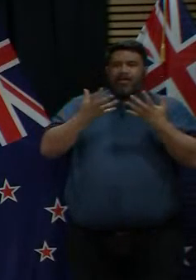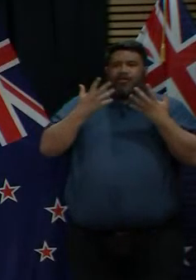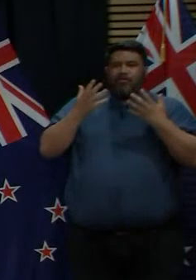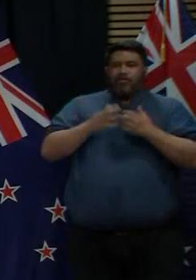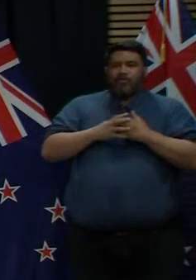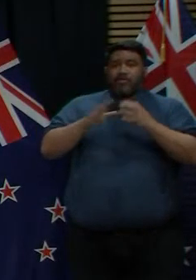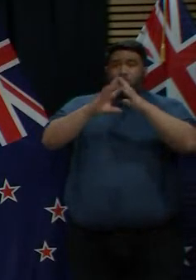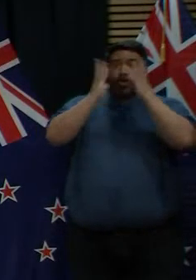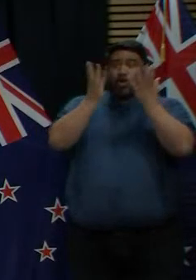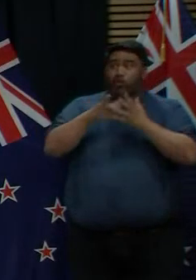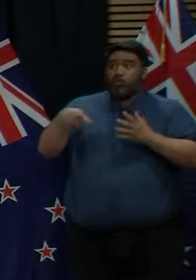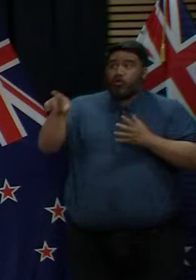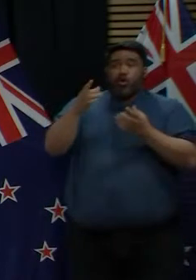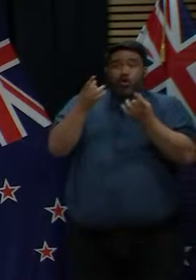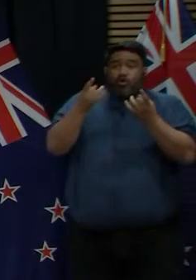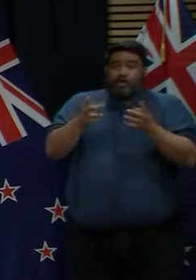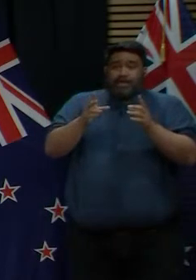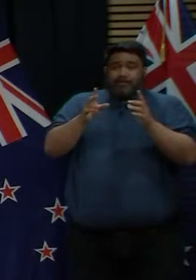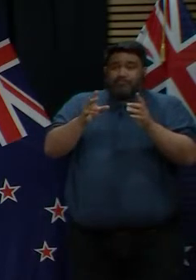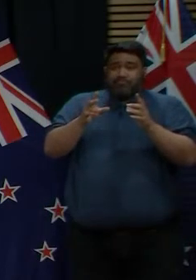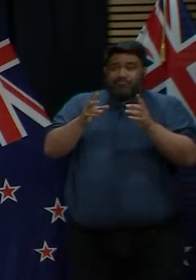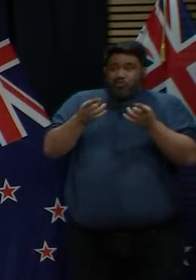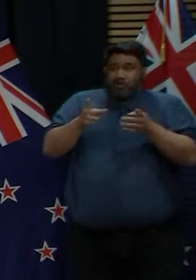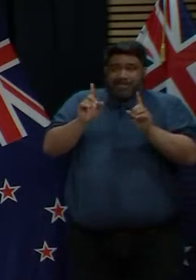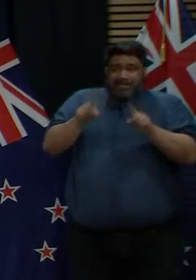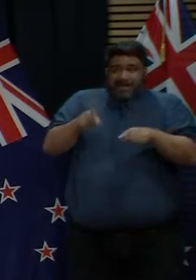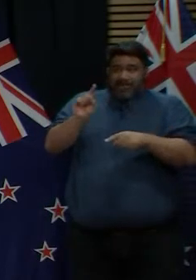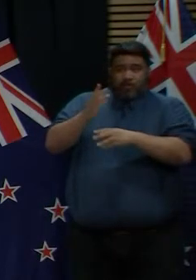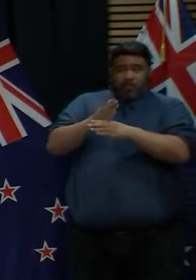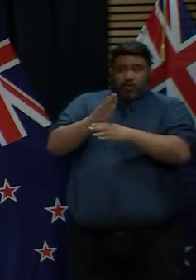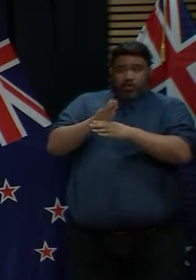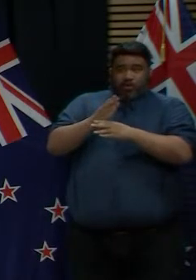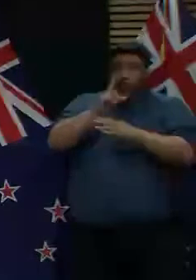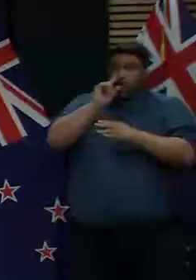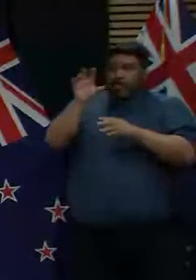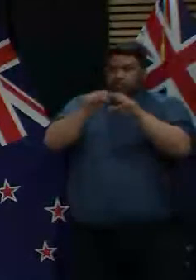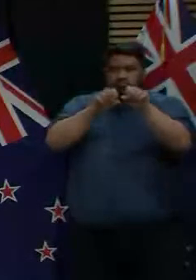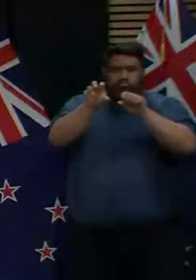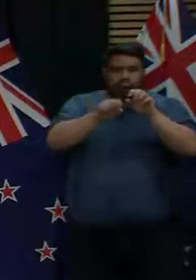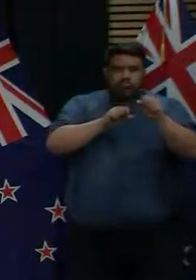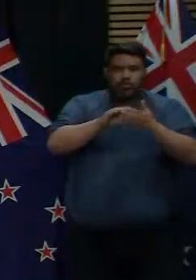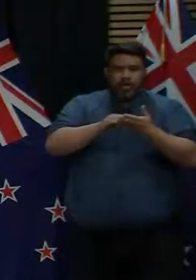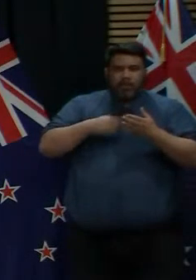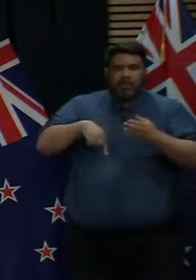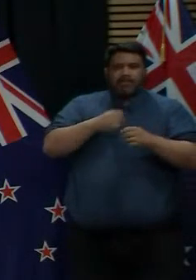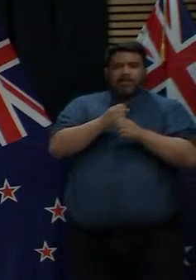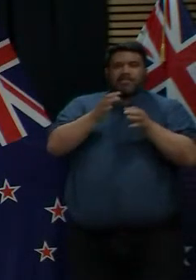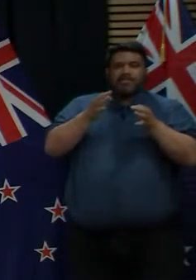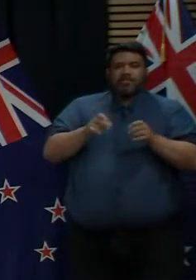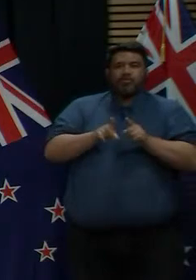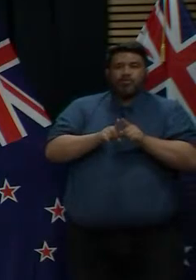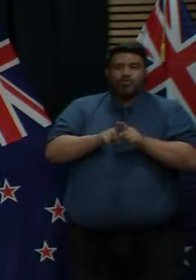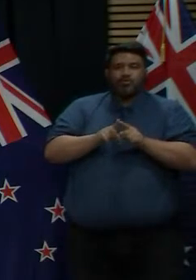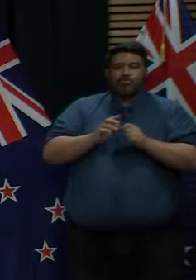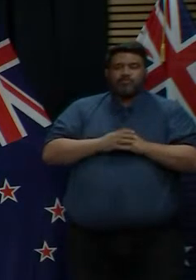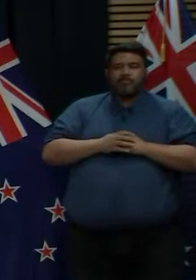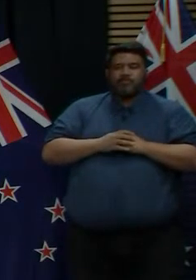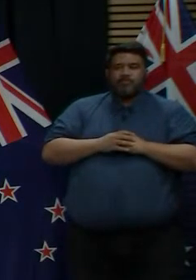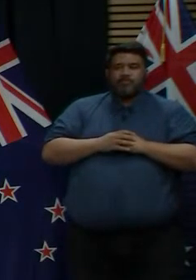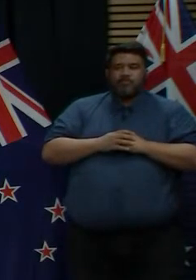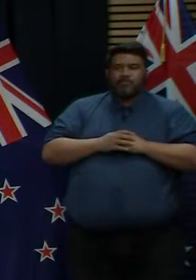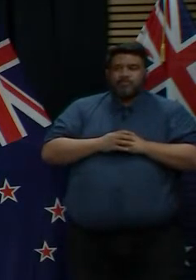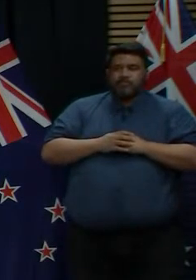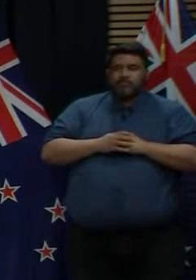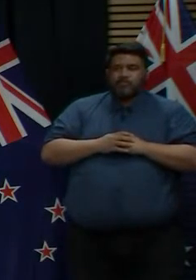can learn from them and share that more widely so that individual workplaces and venues are empowered. But you'll see